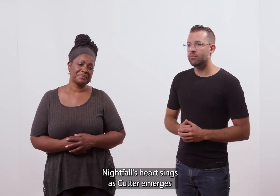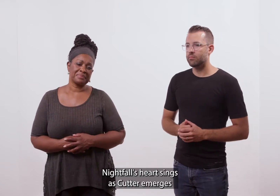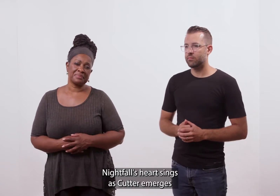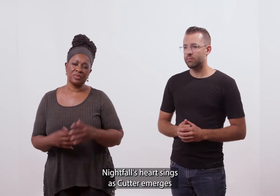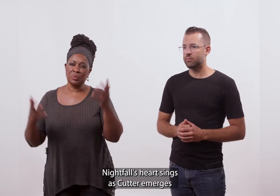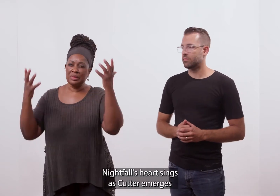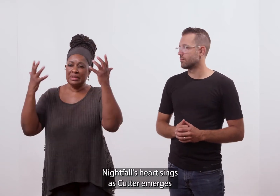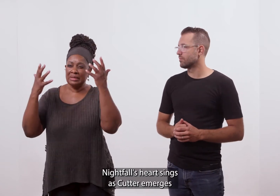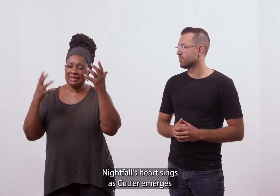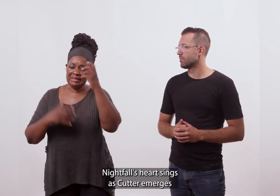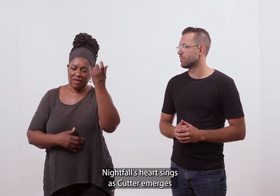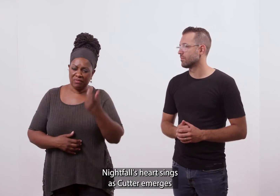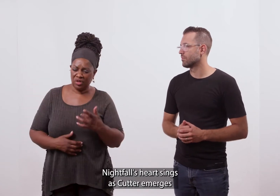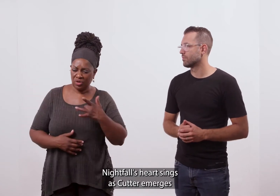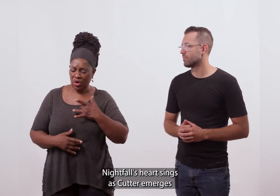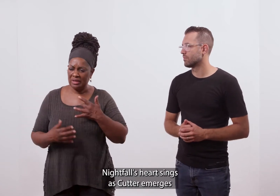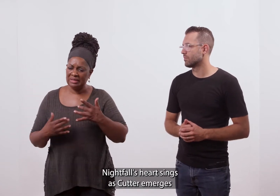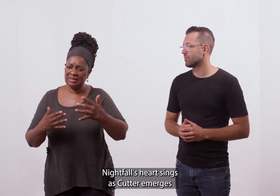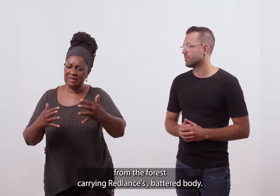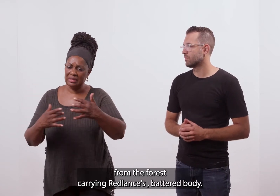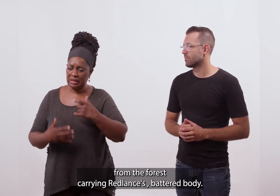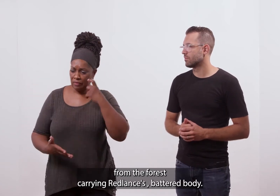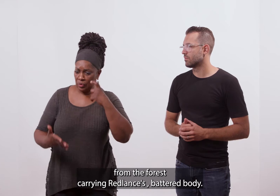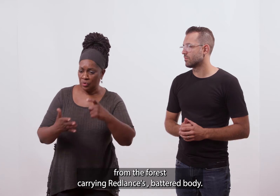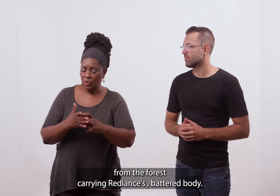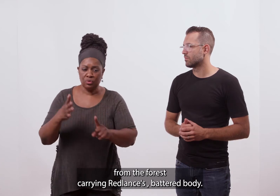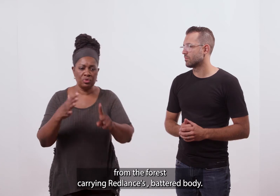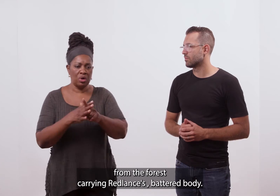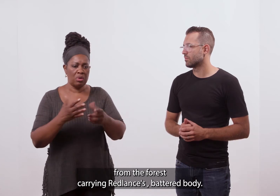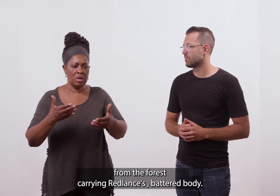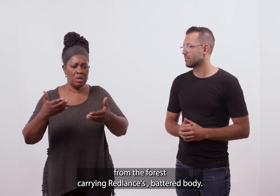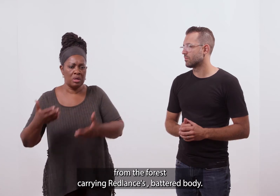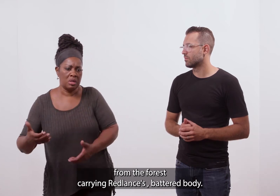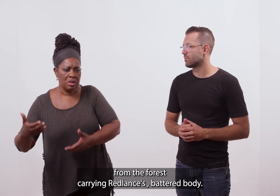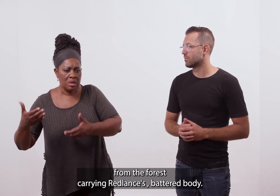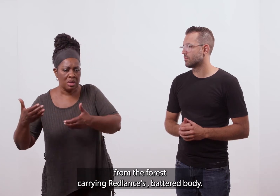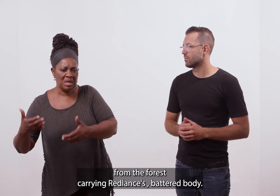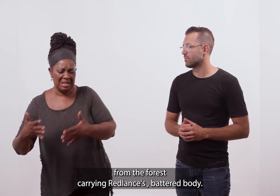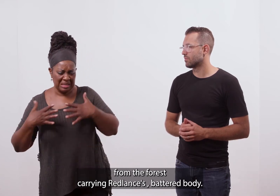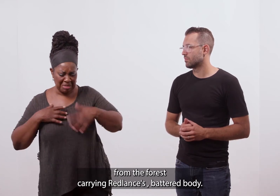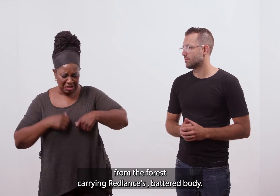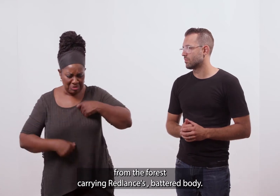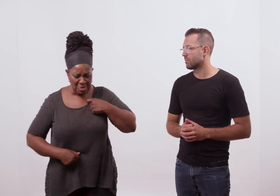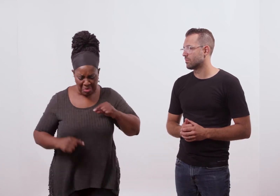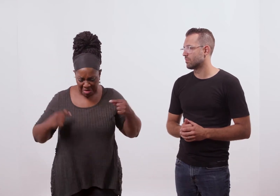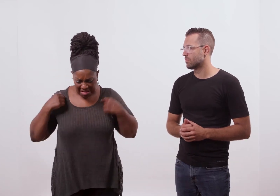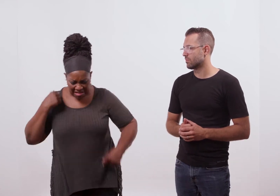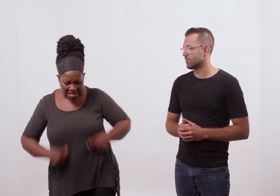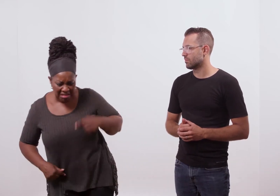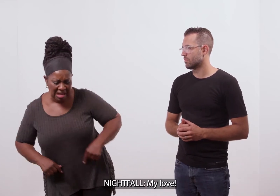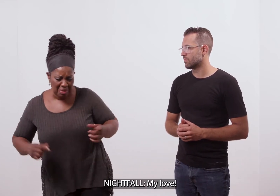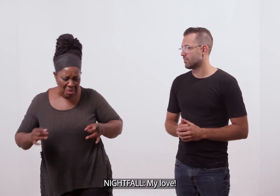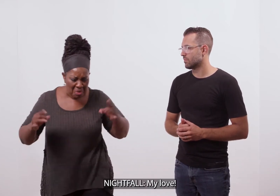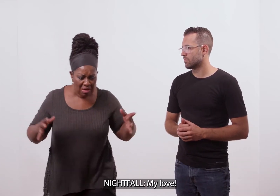Nightfall's heart sings as Cutter emerges from the forest, carrying Redlance's battered body.